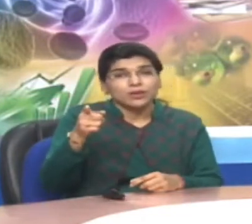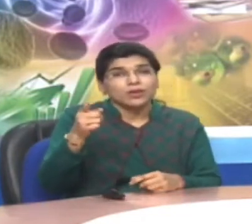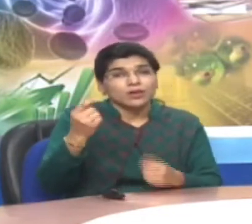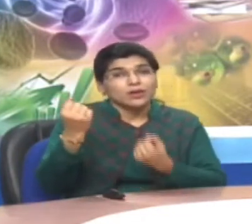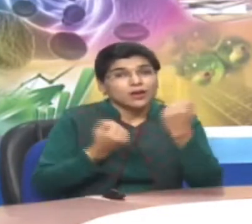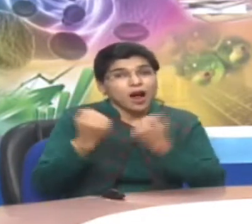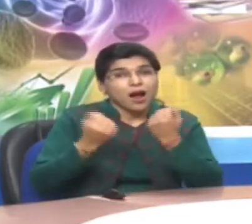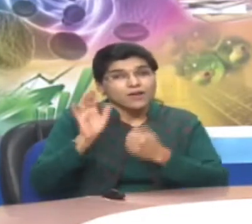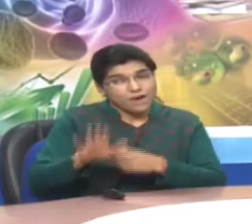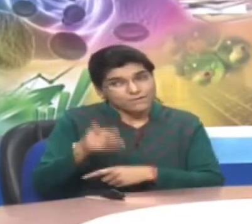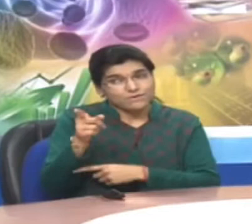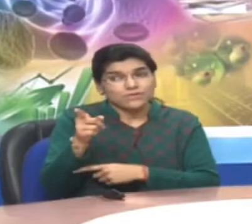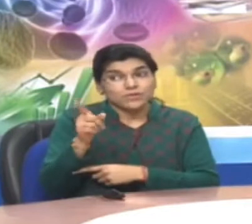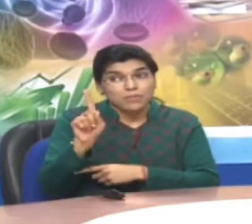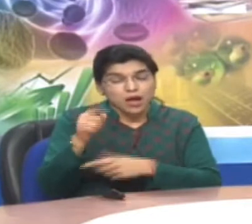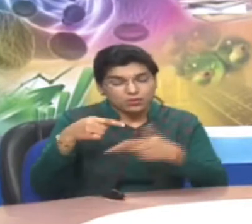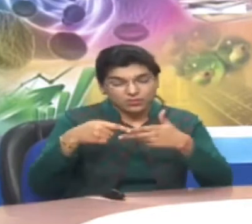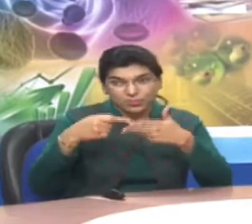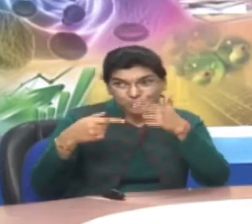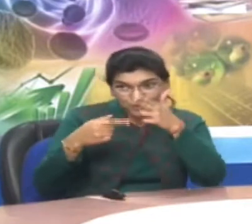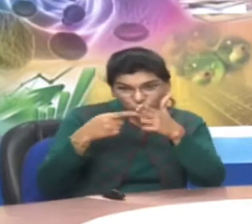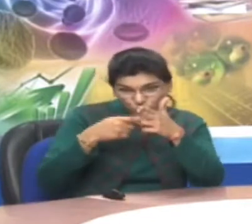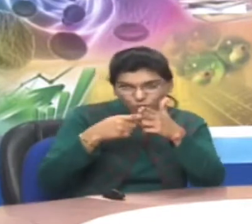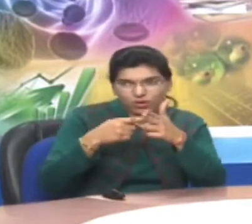I know you run a car.